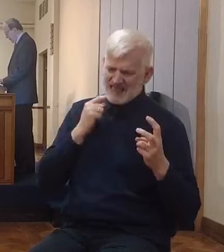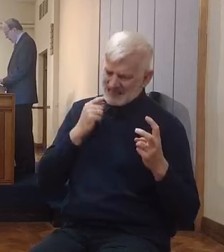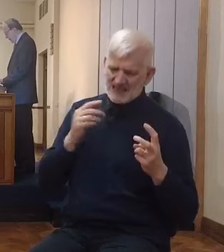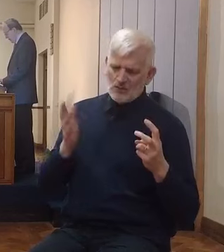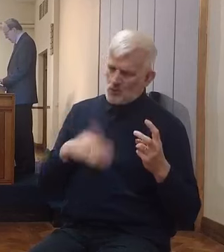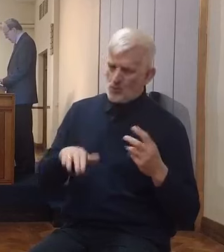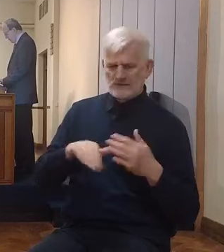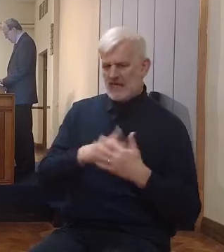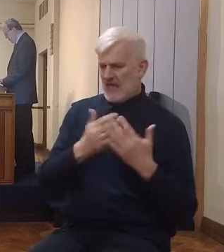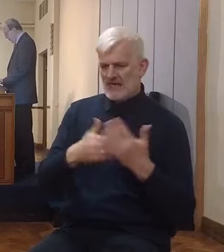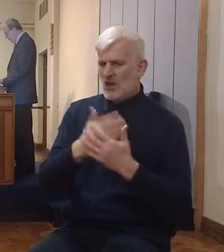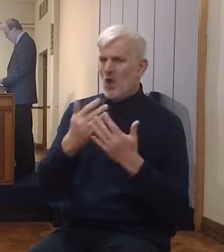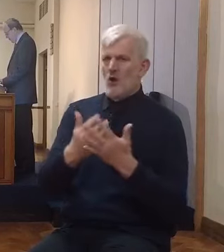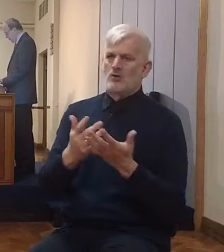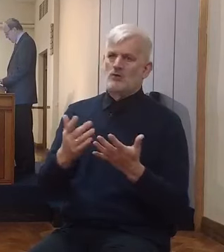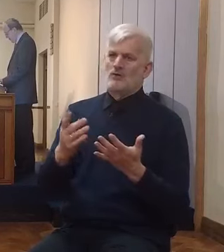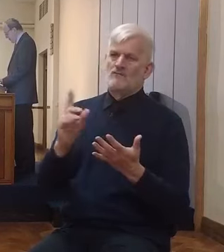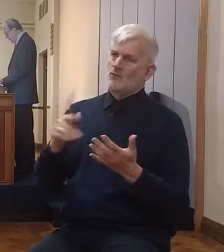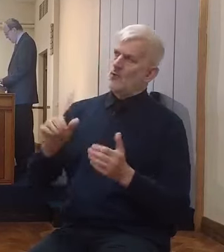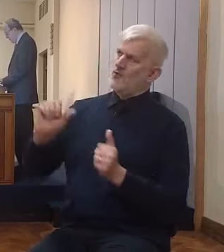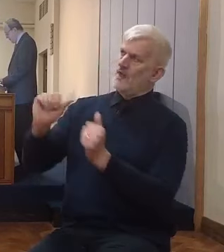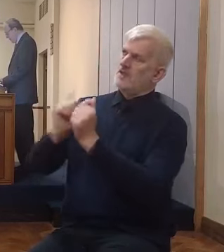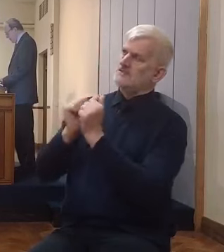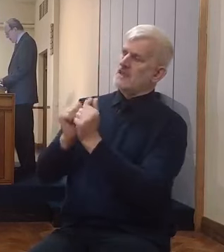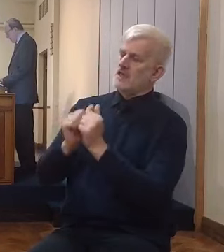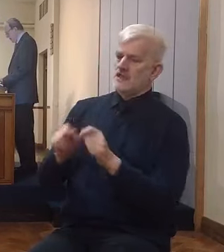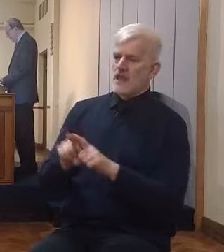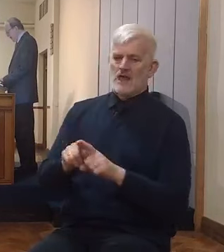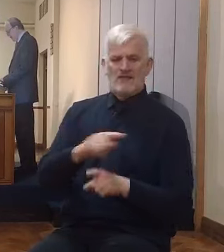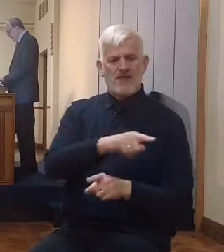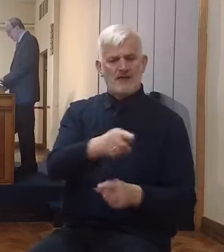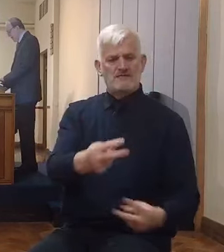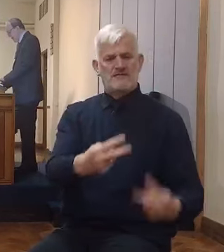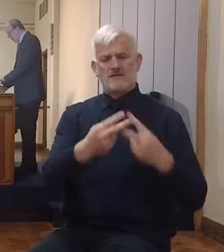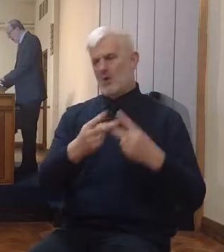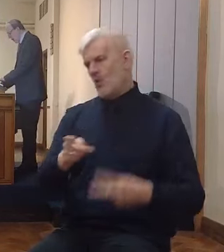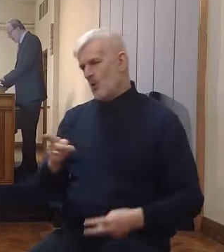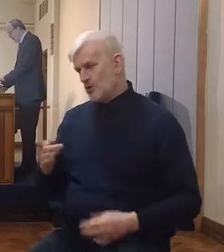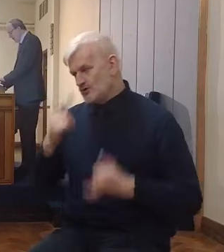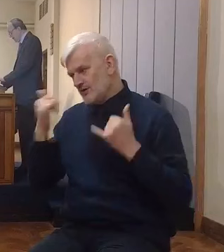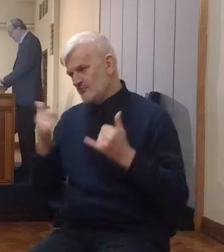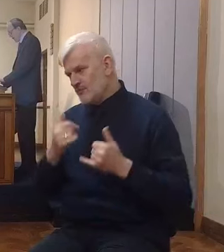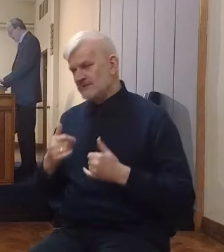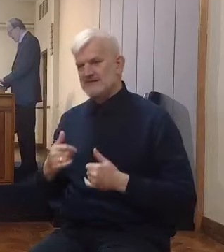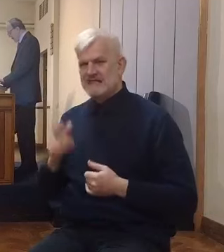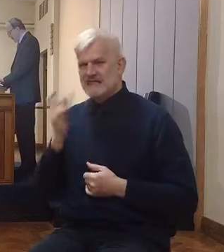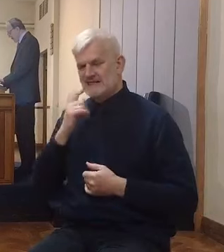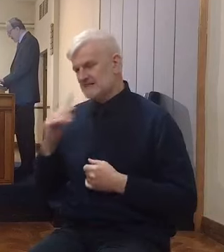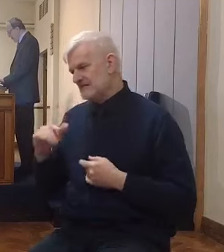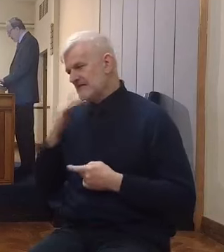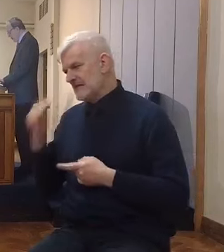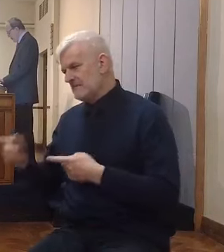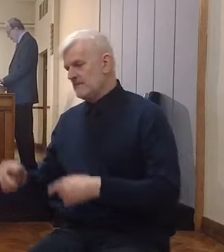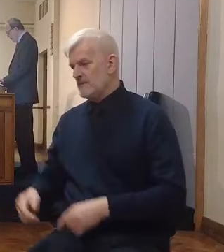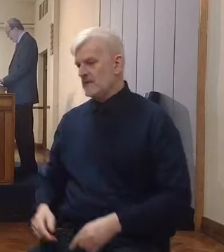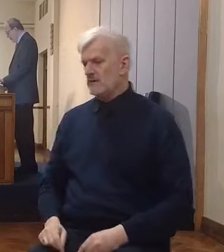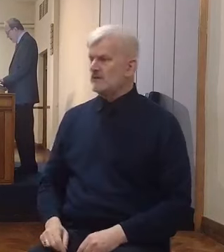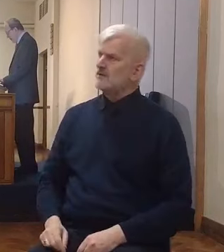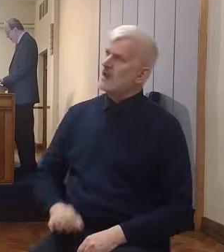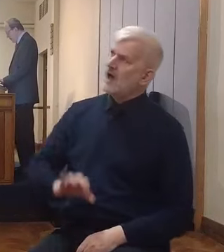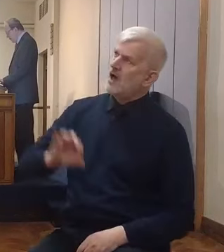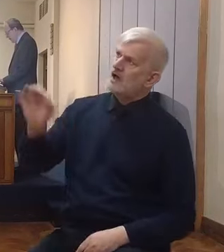We are counted as sheep for the slaughter. Awake, why sleepest thou, O